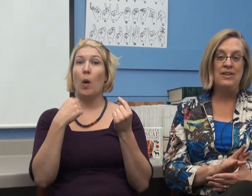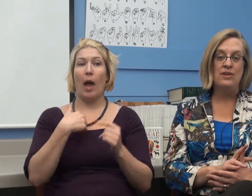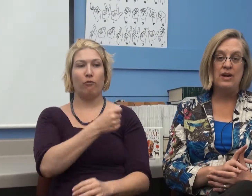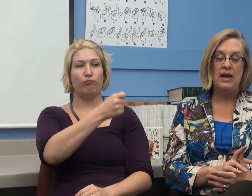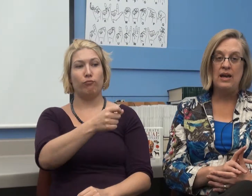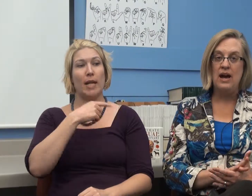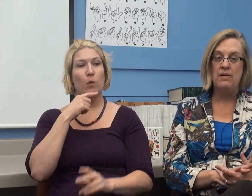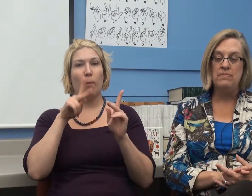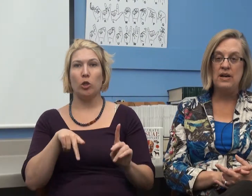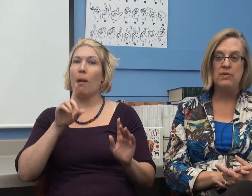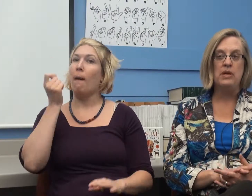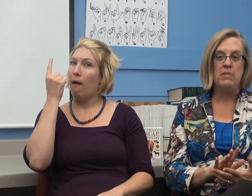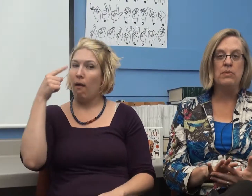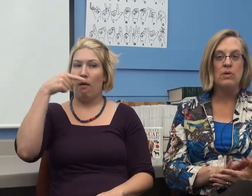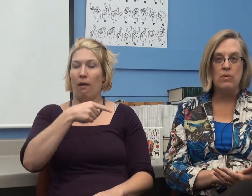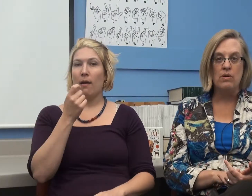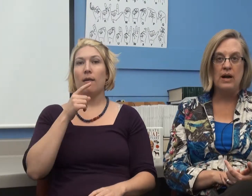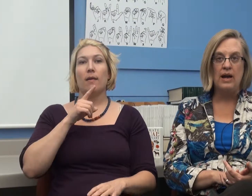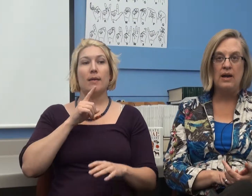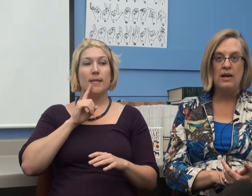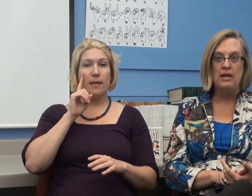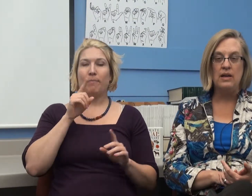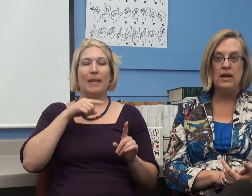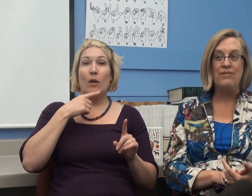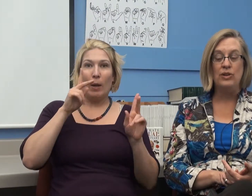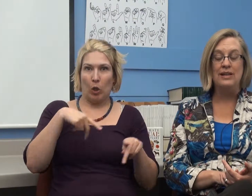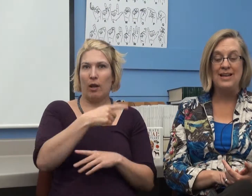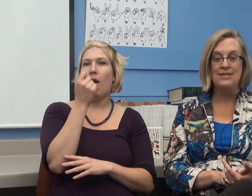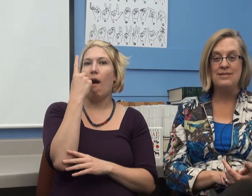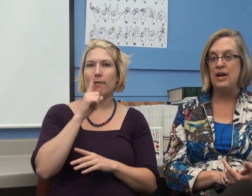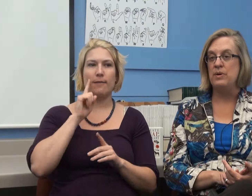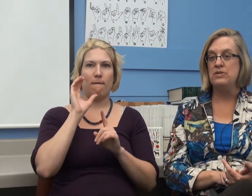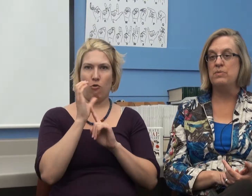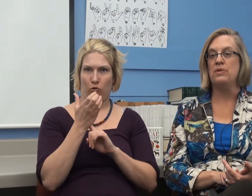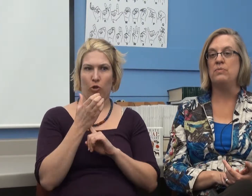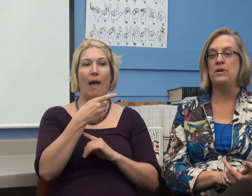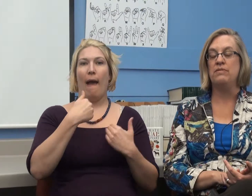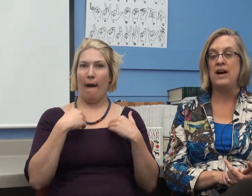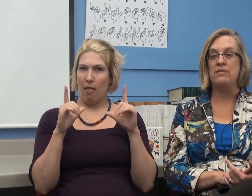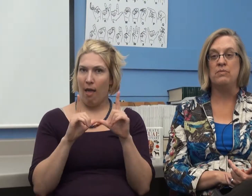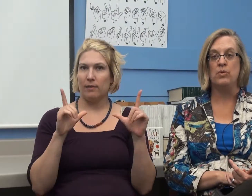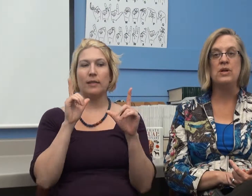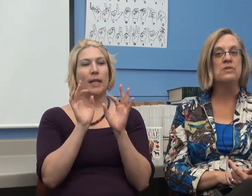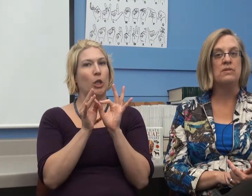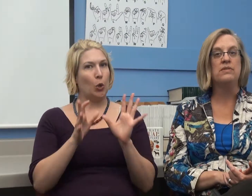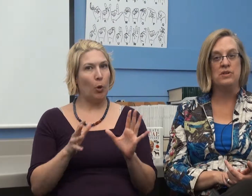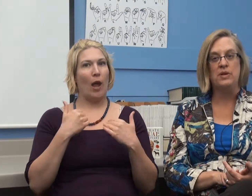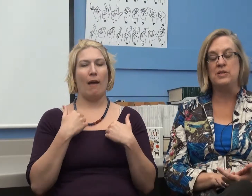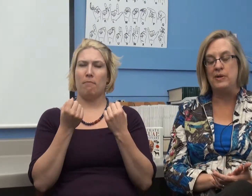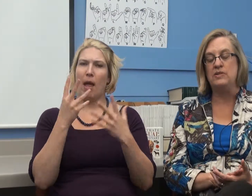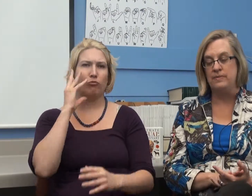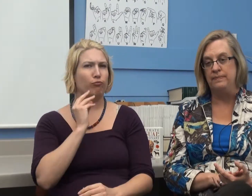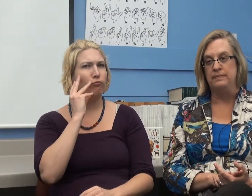by either a deaf community member or a fully licensed Iowa interpreter with 5 or more years of